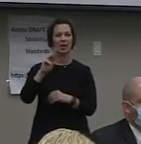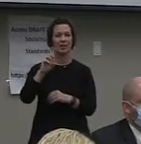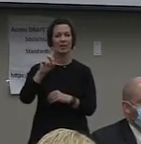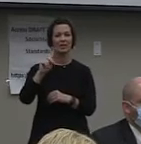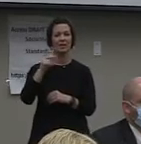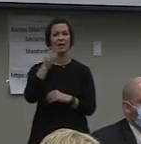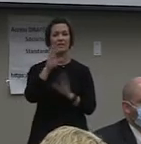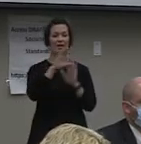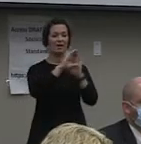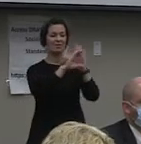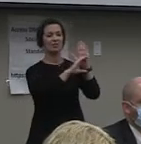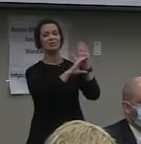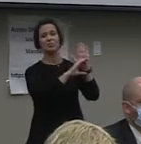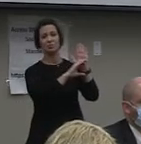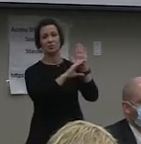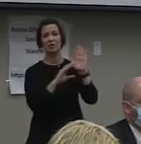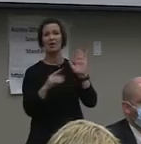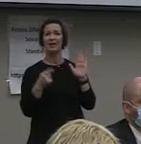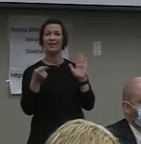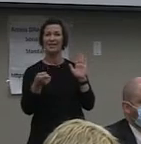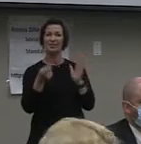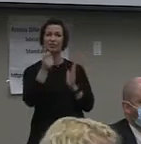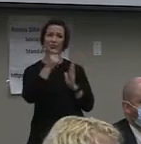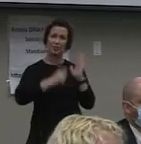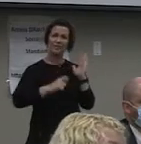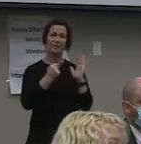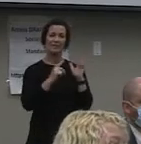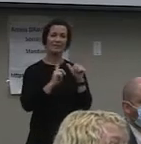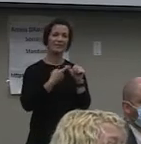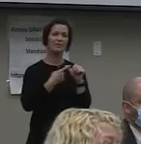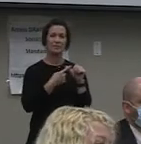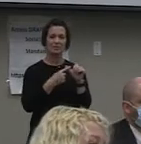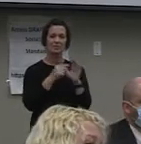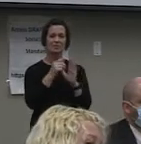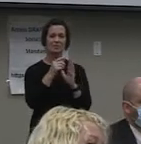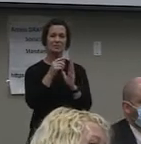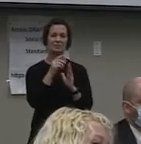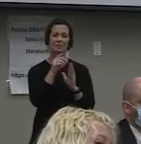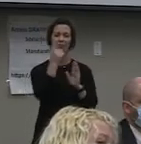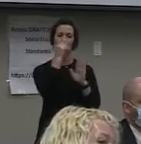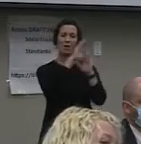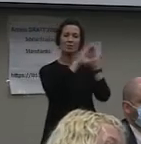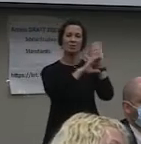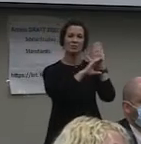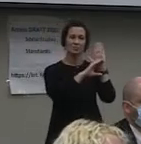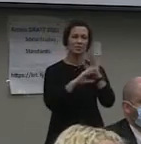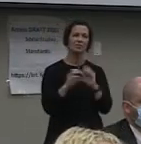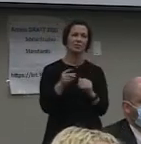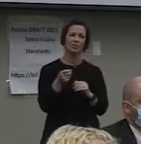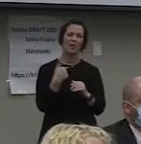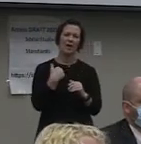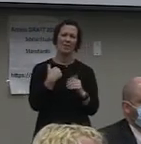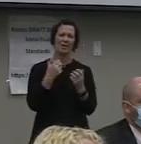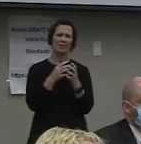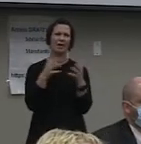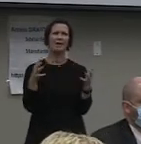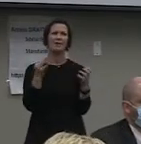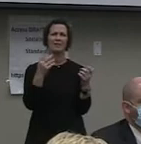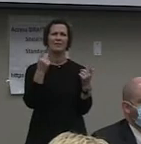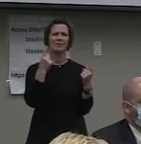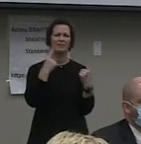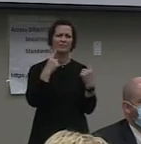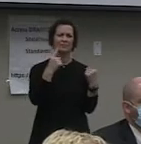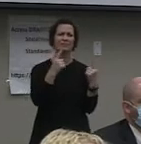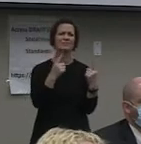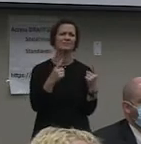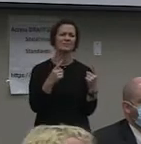draft our first constitution. But we don't ever hear of Julian Parkes. We hear Parkes Street, New Orleans, but there's a tremendous story of Julian